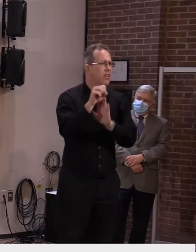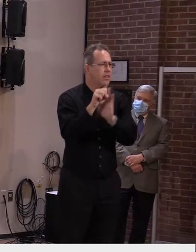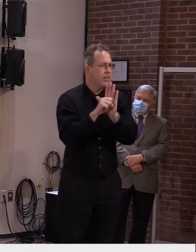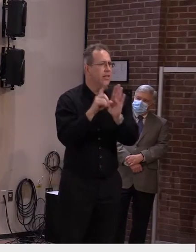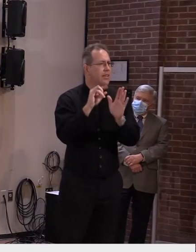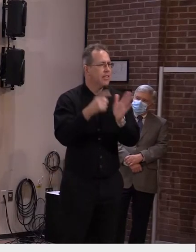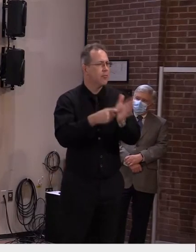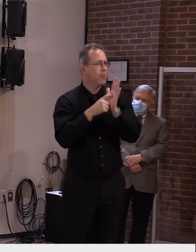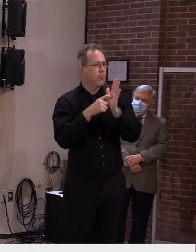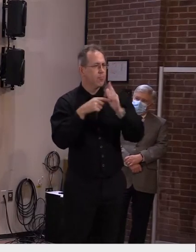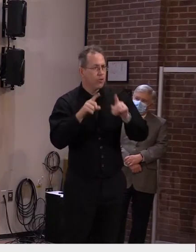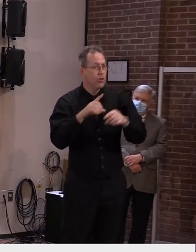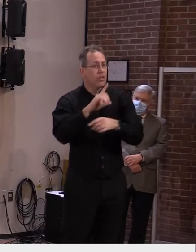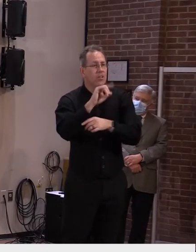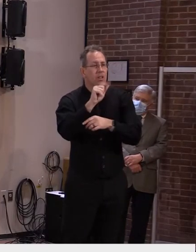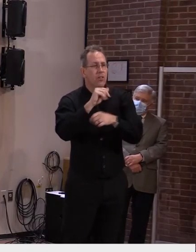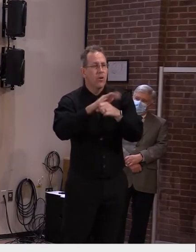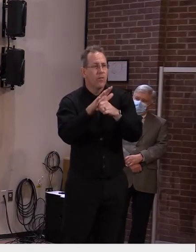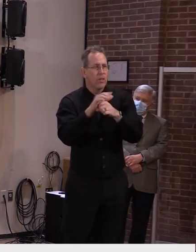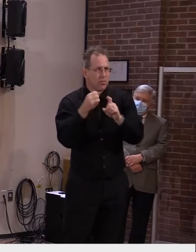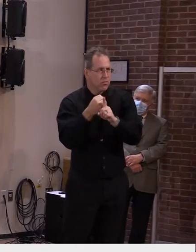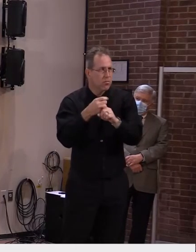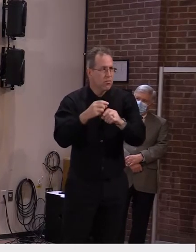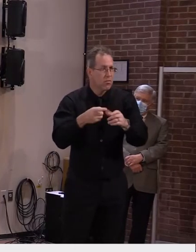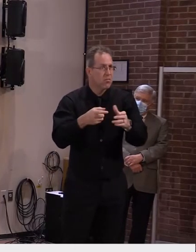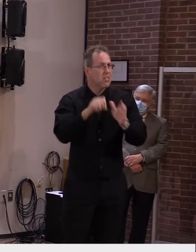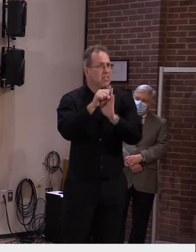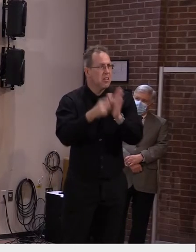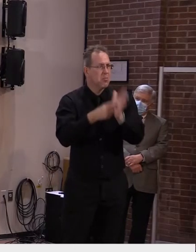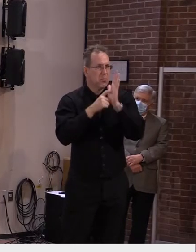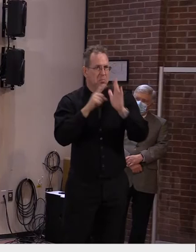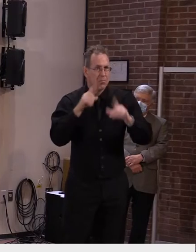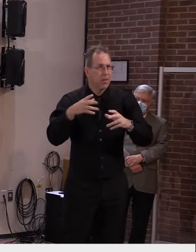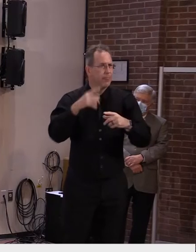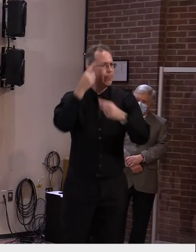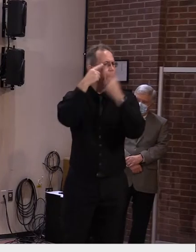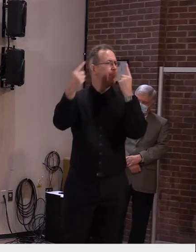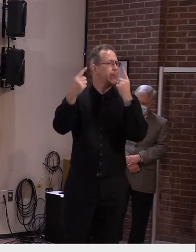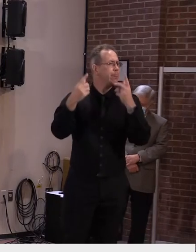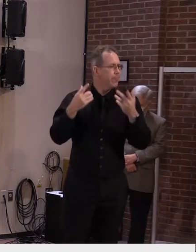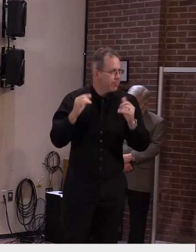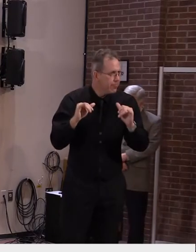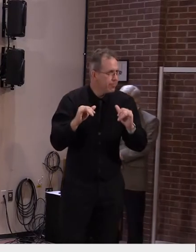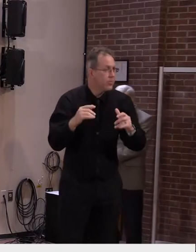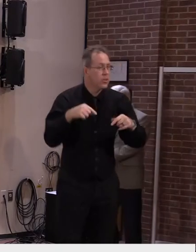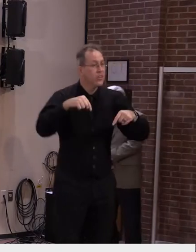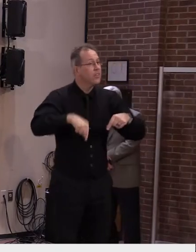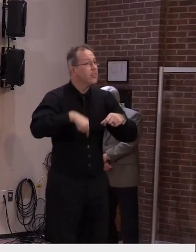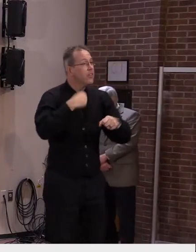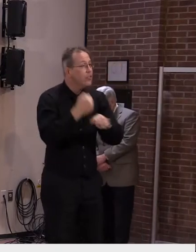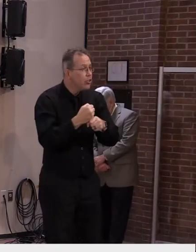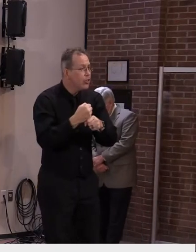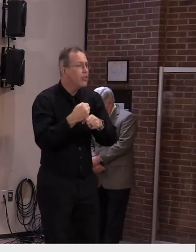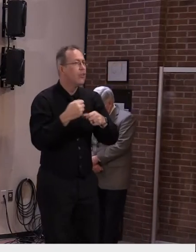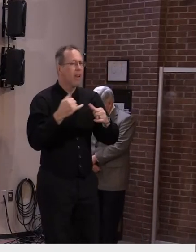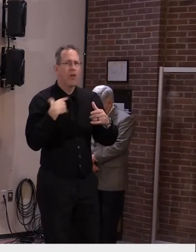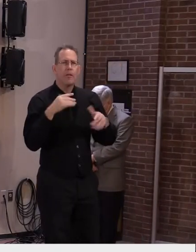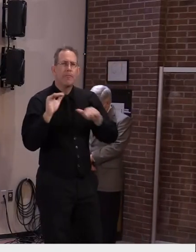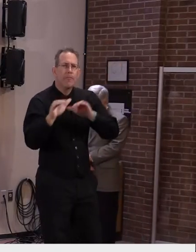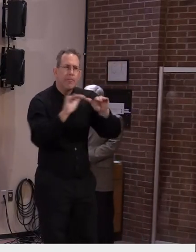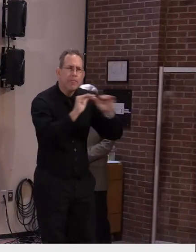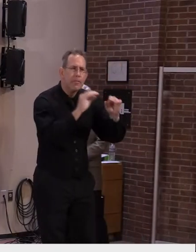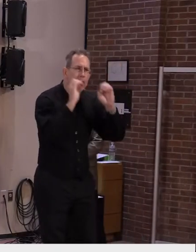is, it's very different now. Compliance is very challenging. And they've been not